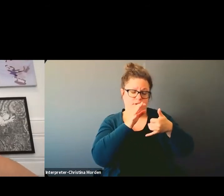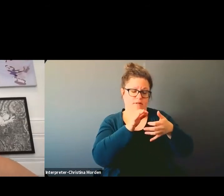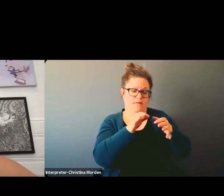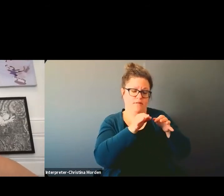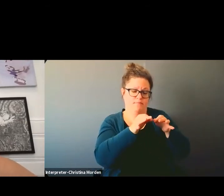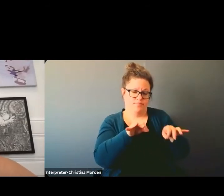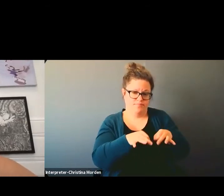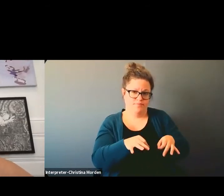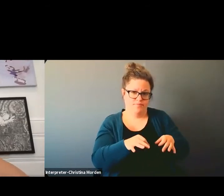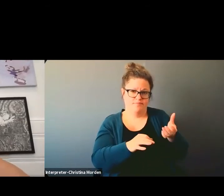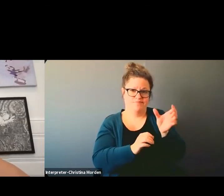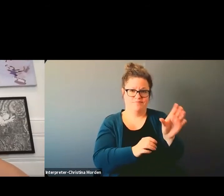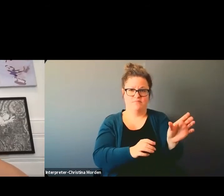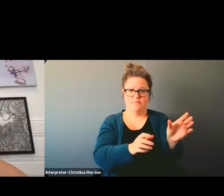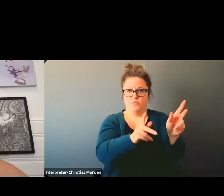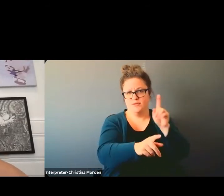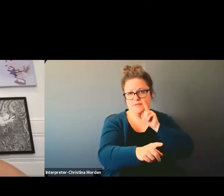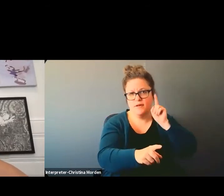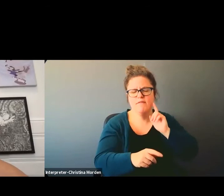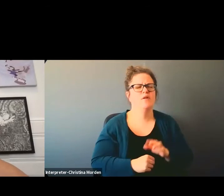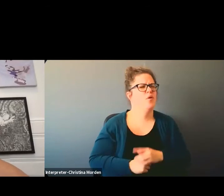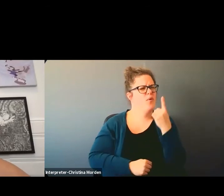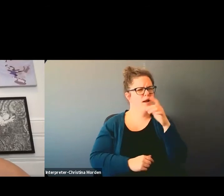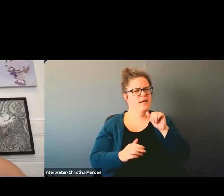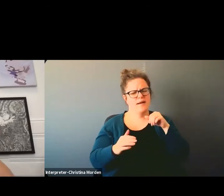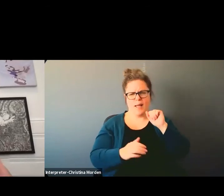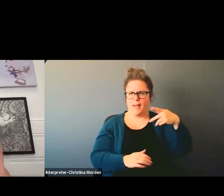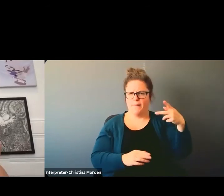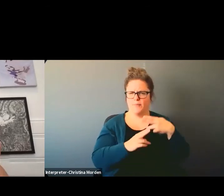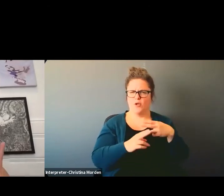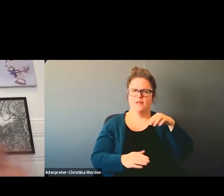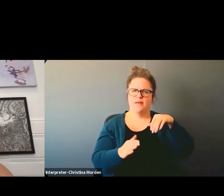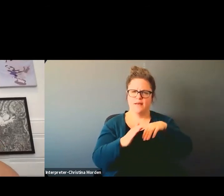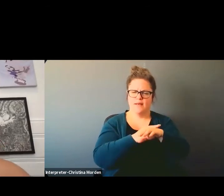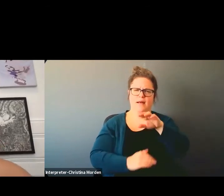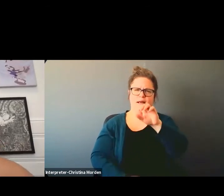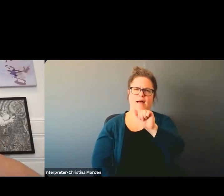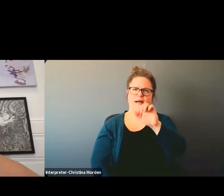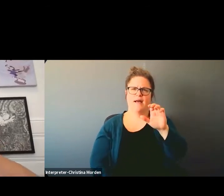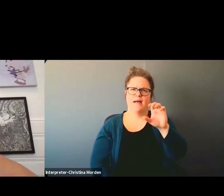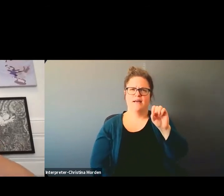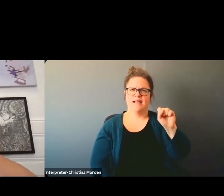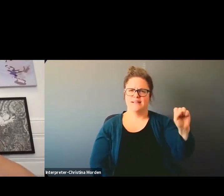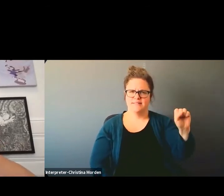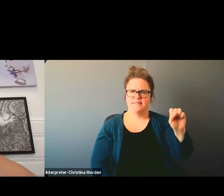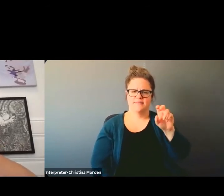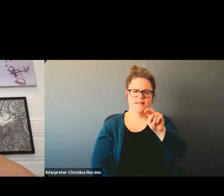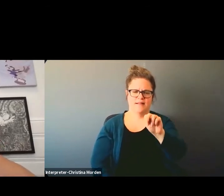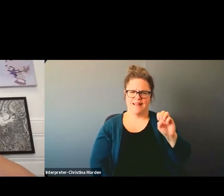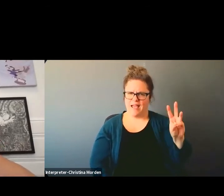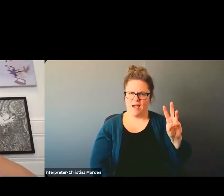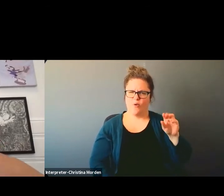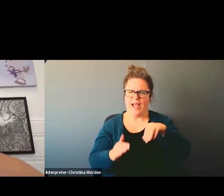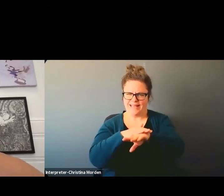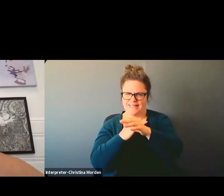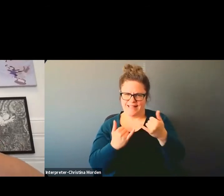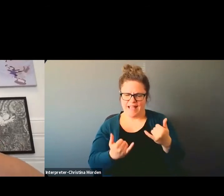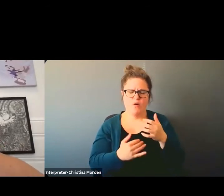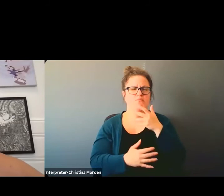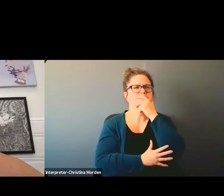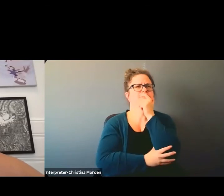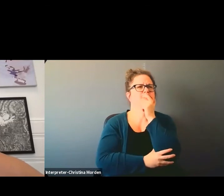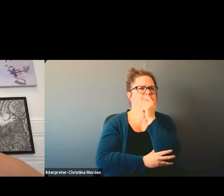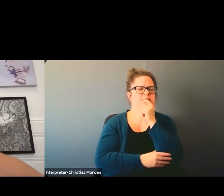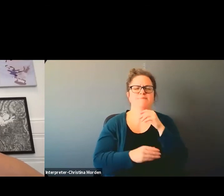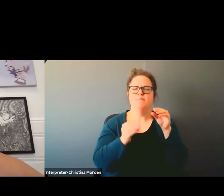app, I think it's called Access Now. Don't quote me on that though. And that's an app, it's more in Europe, but we're gonna start,